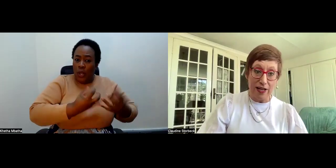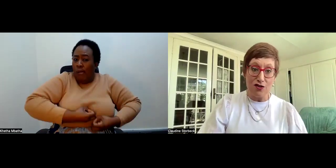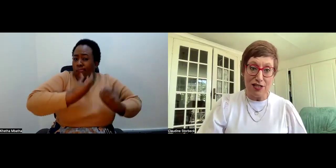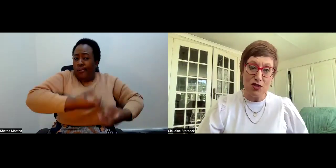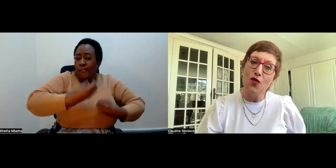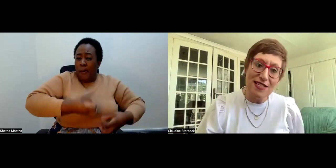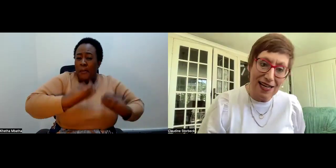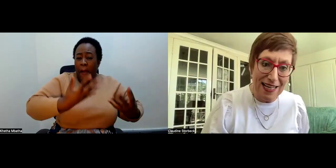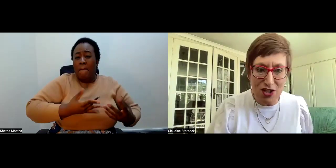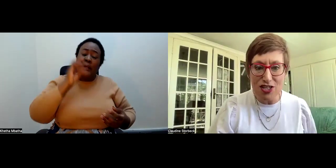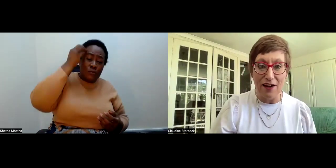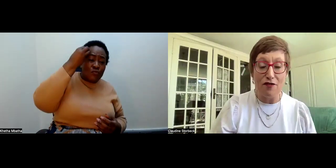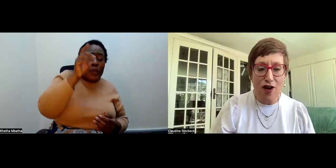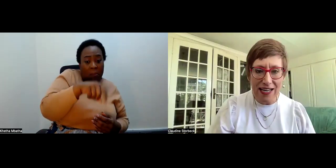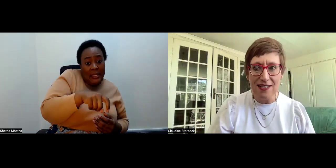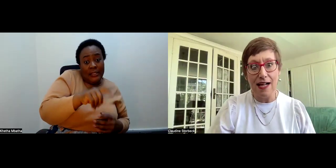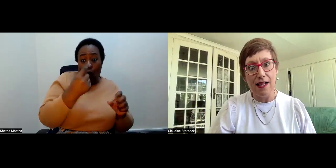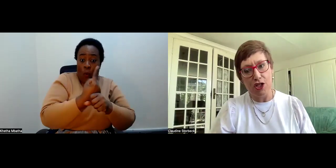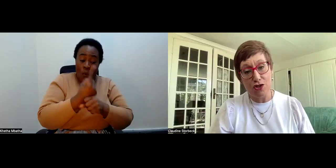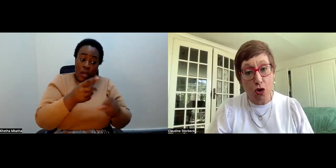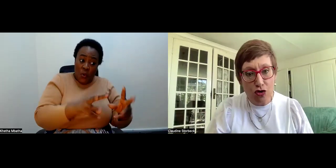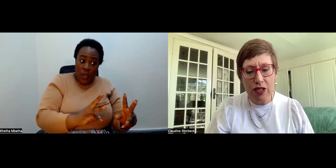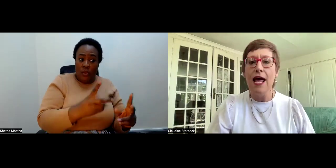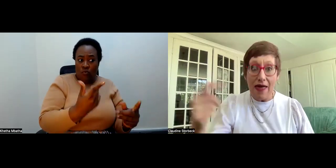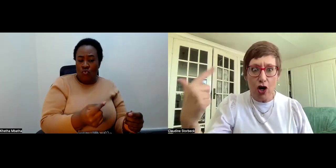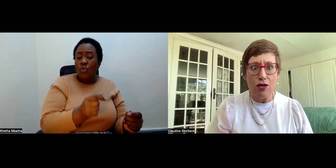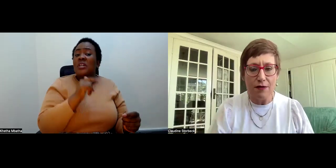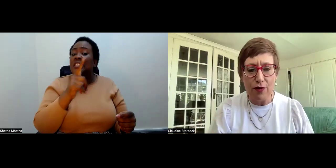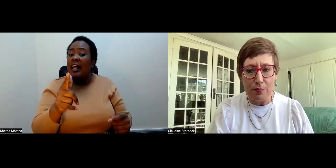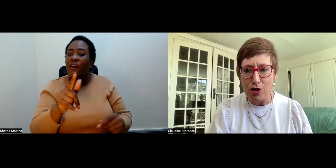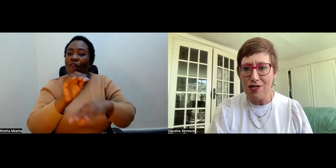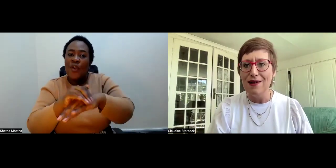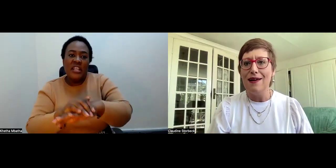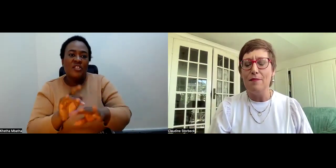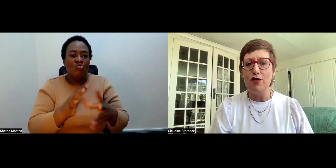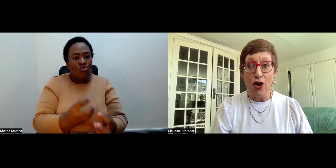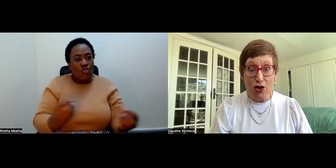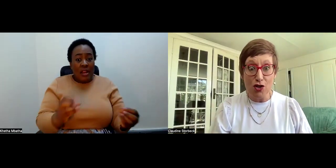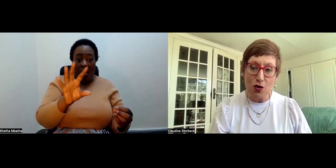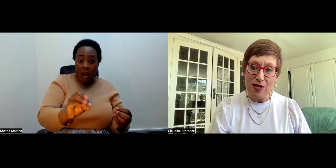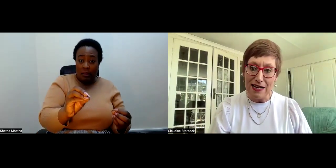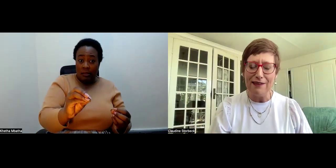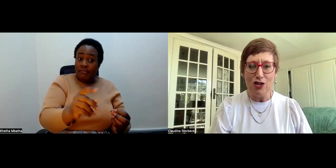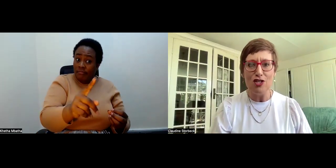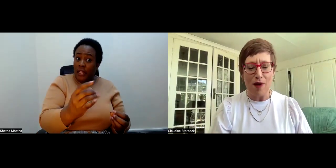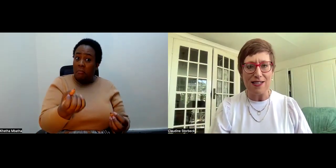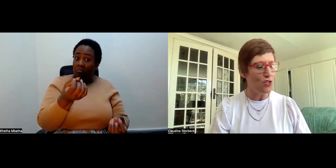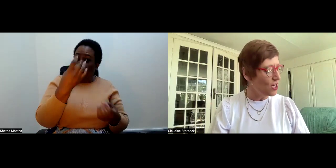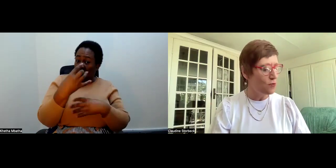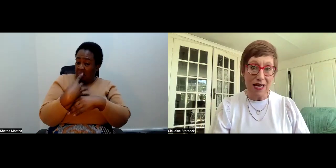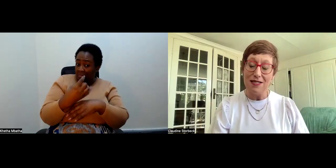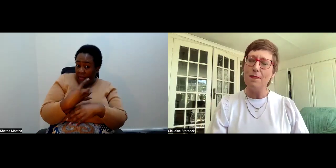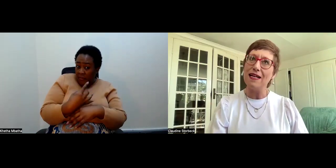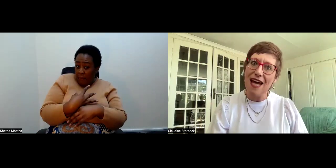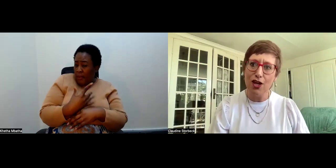to know if you're an interesting storyteller is to tell a friend, tell children, and then ask them for input. If you're not a good storyteller, then you need to practice.